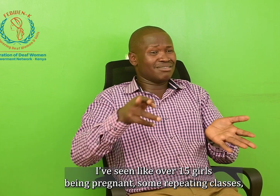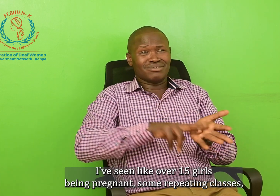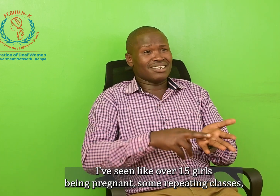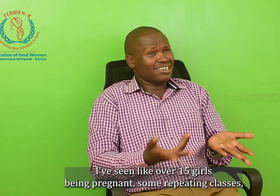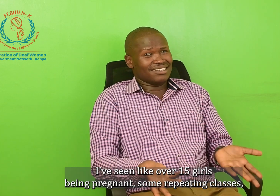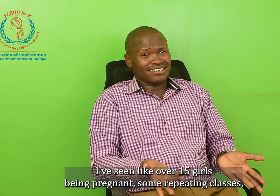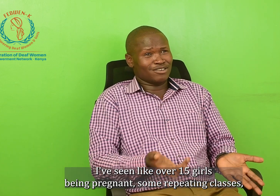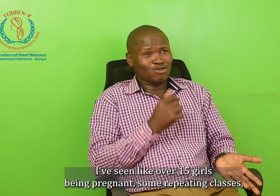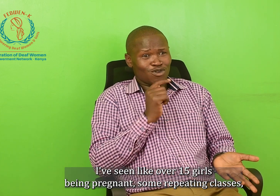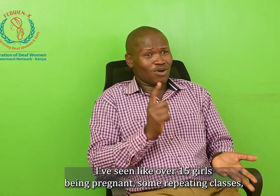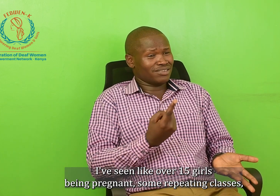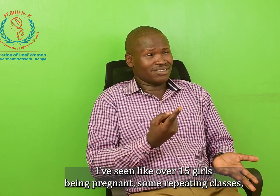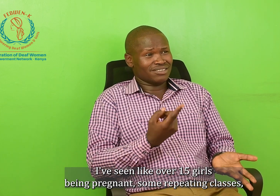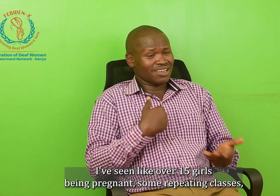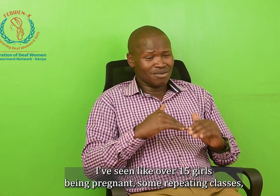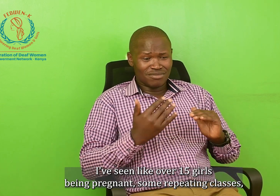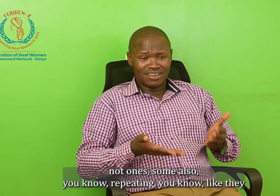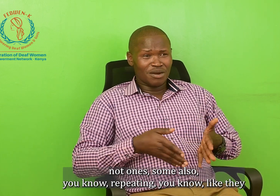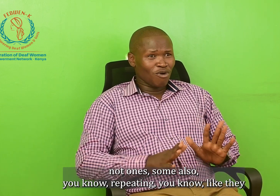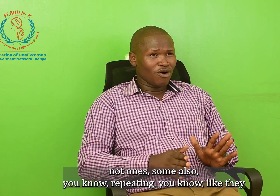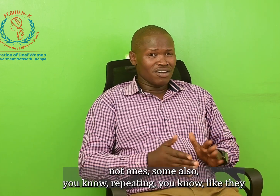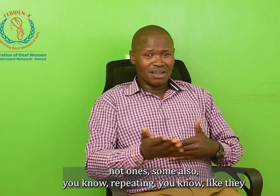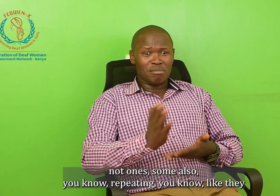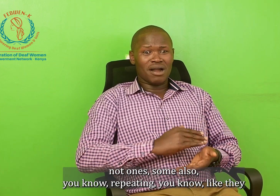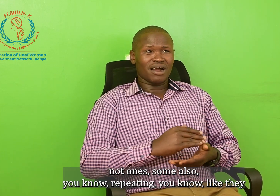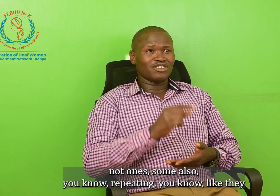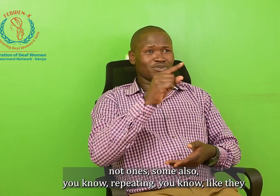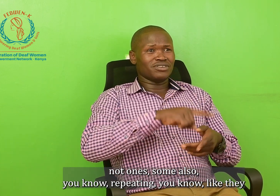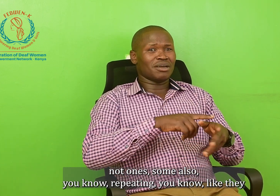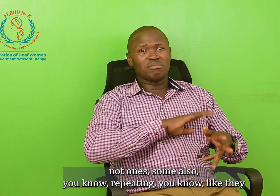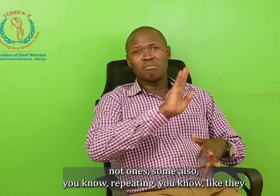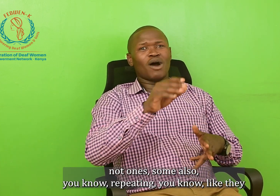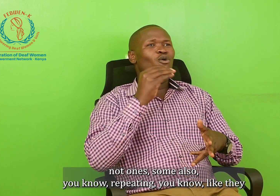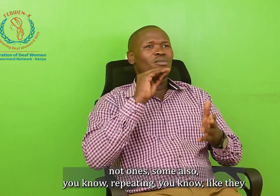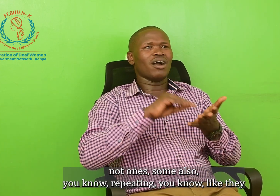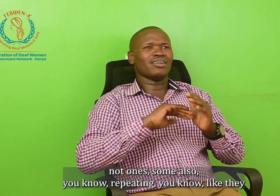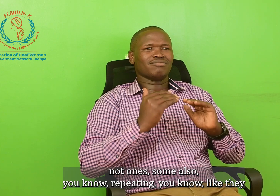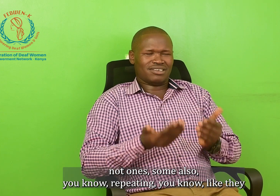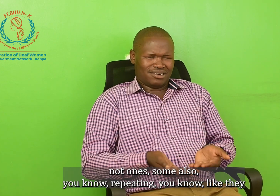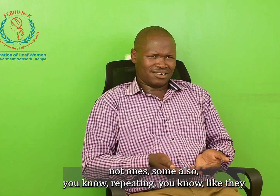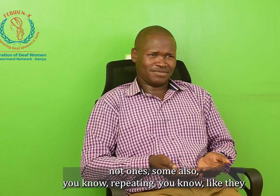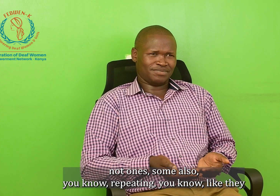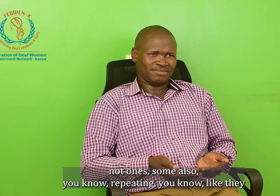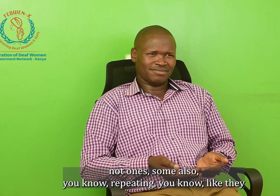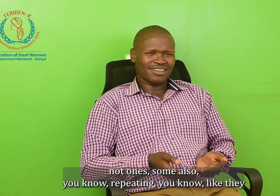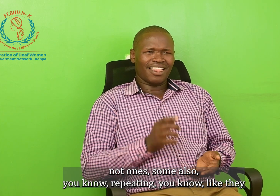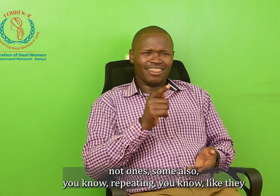pregnant. Some repeating classes, not once. Some also, repeating, like the art